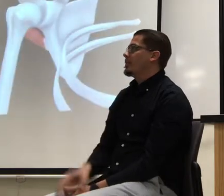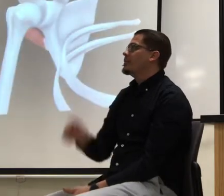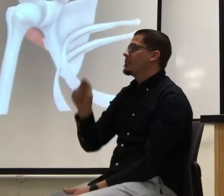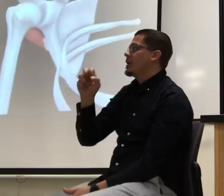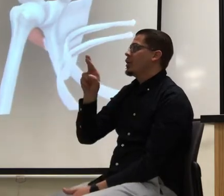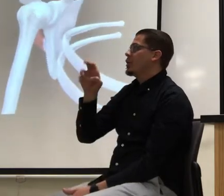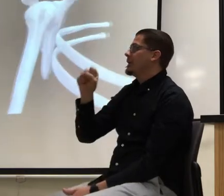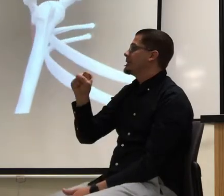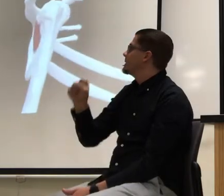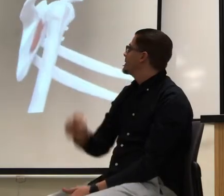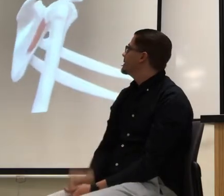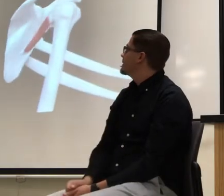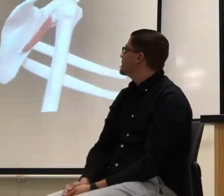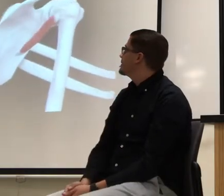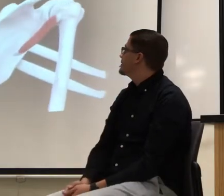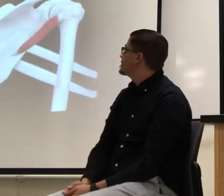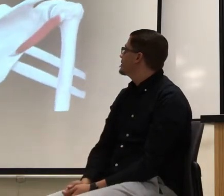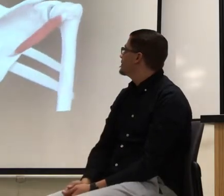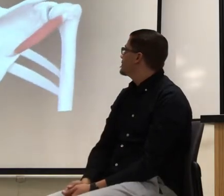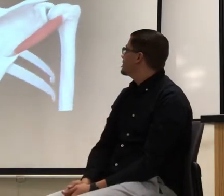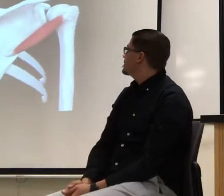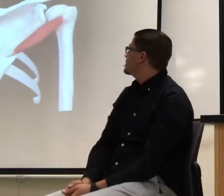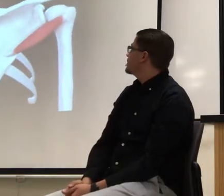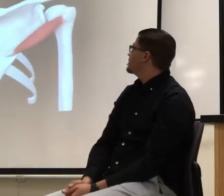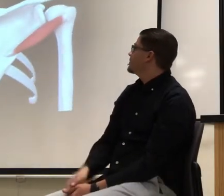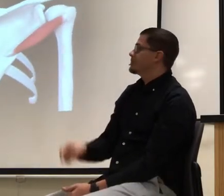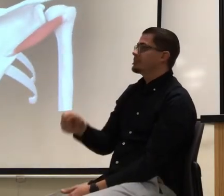I'm isolated.